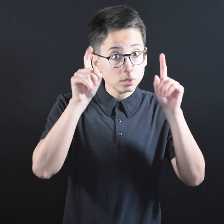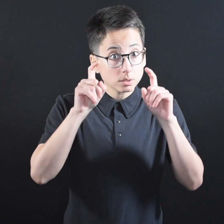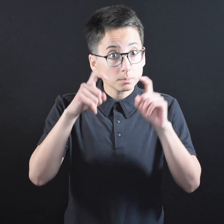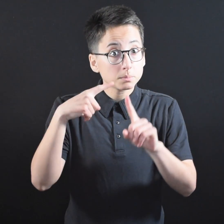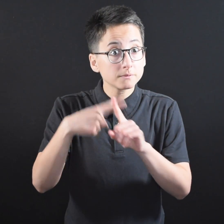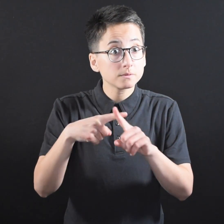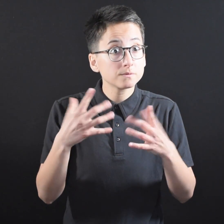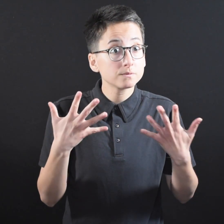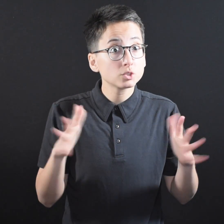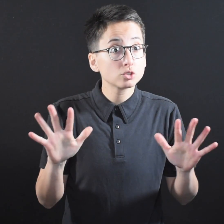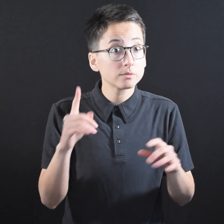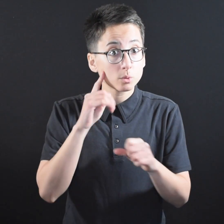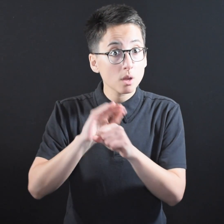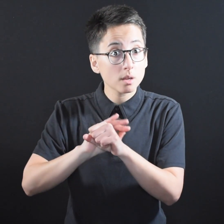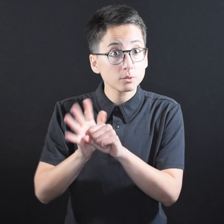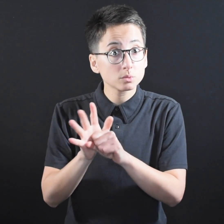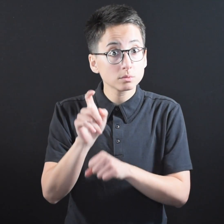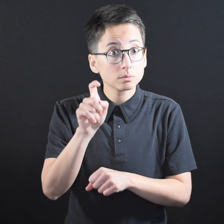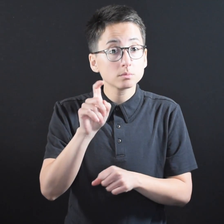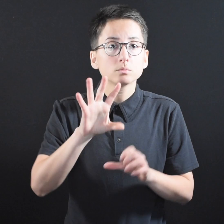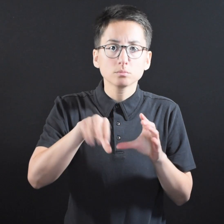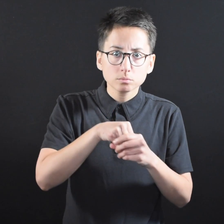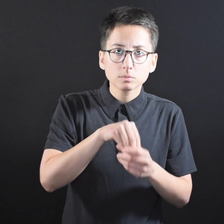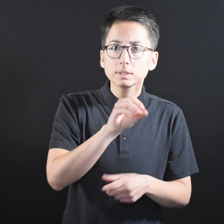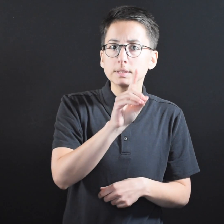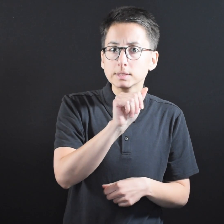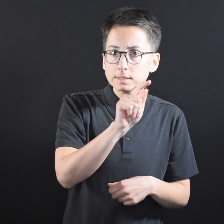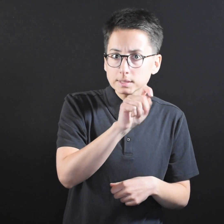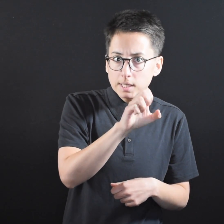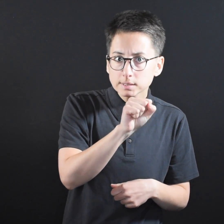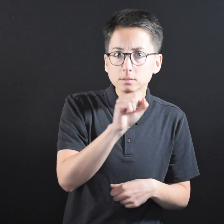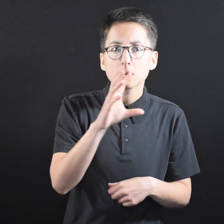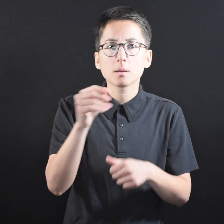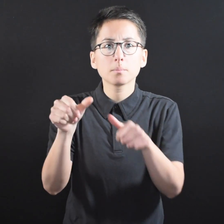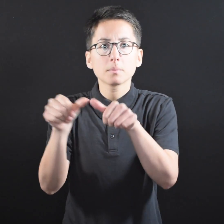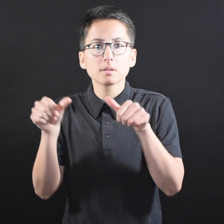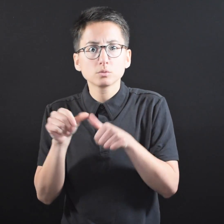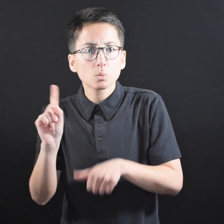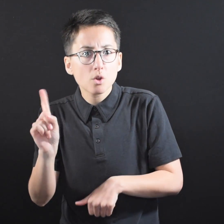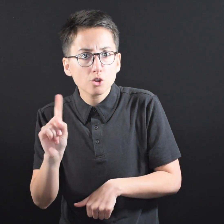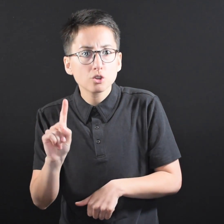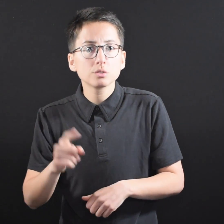if you have been tested for COVID-19, including dates and locations.